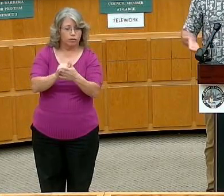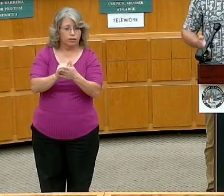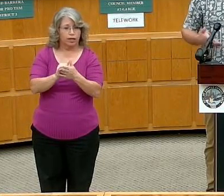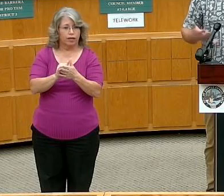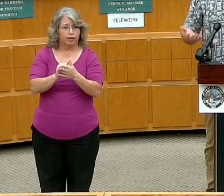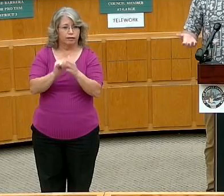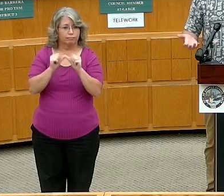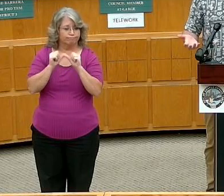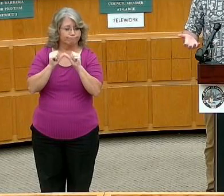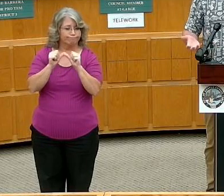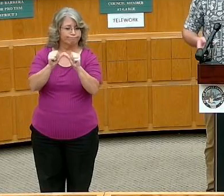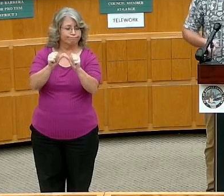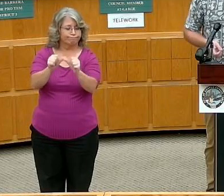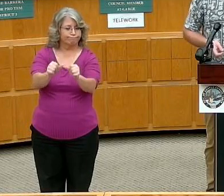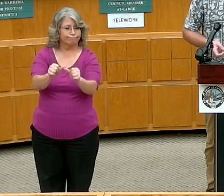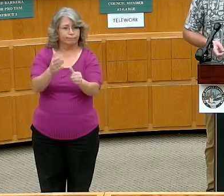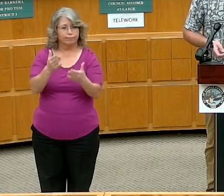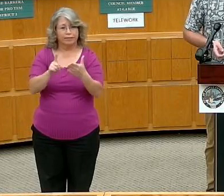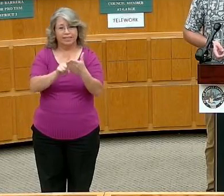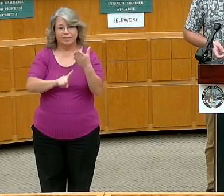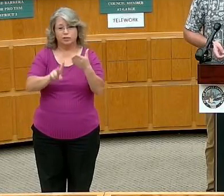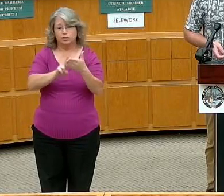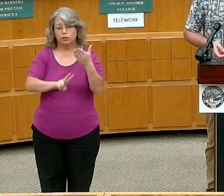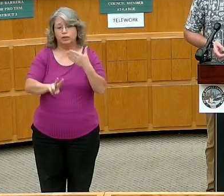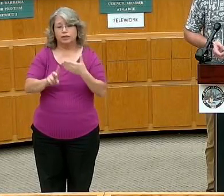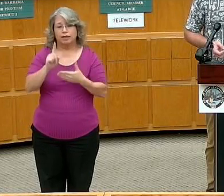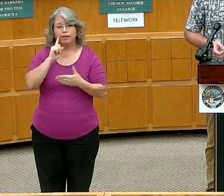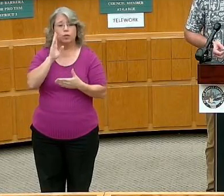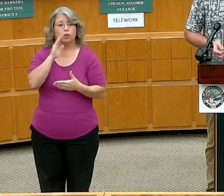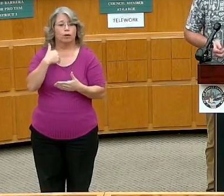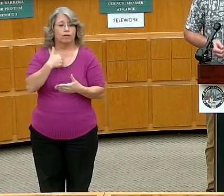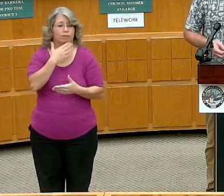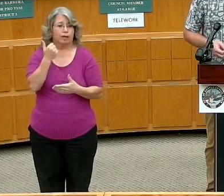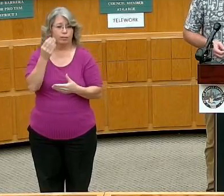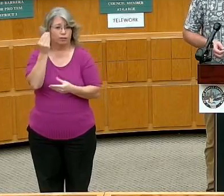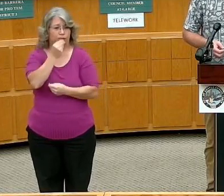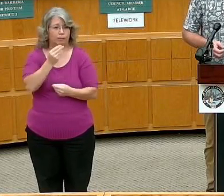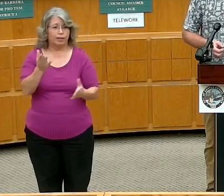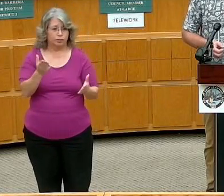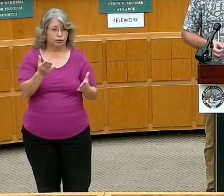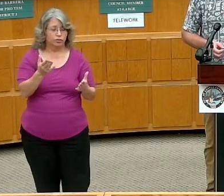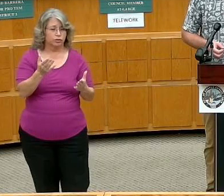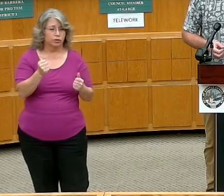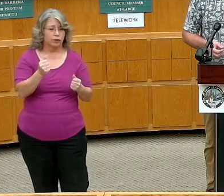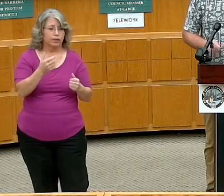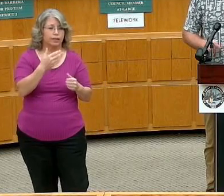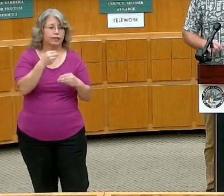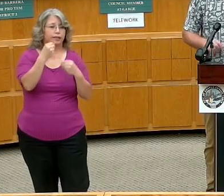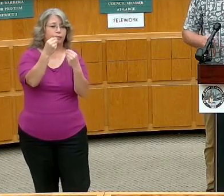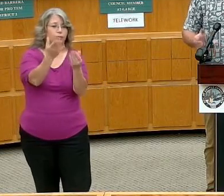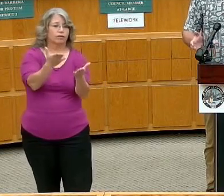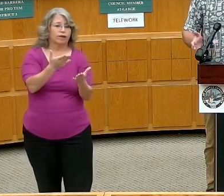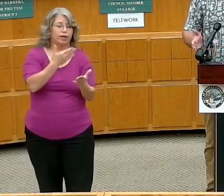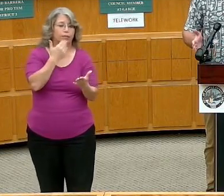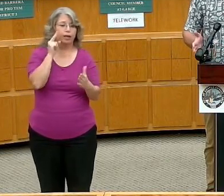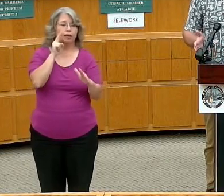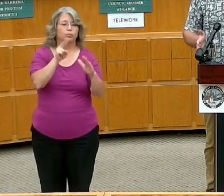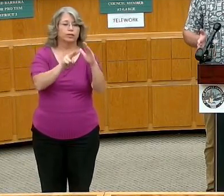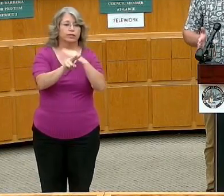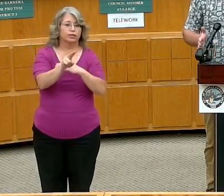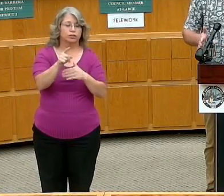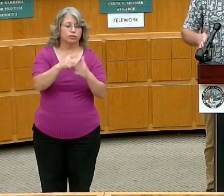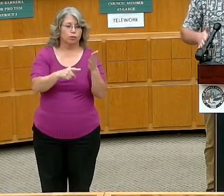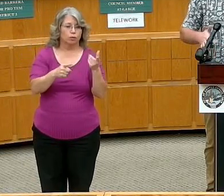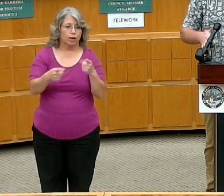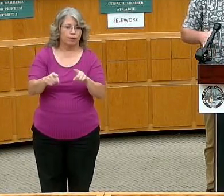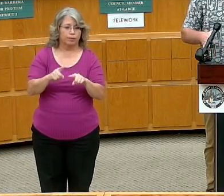Next week, 2 weeks from now, hopefully we get better information and we can give you a better prediction of what's going to happen. But right